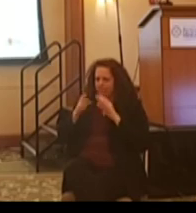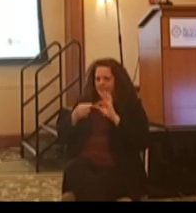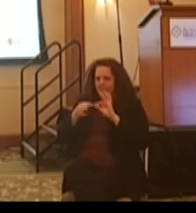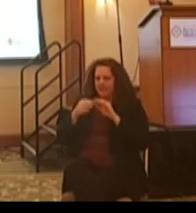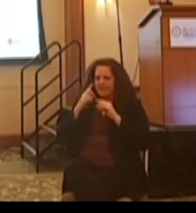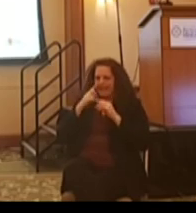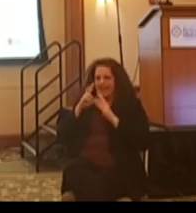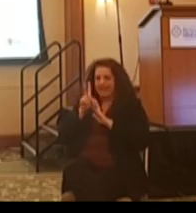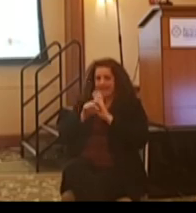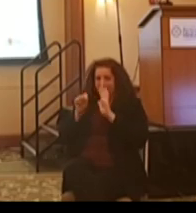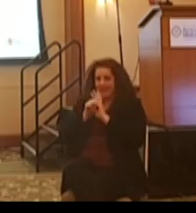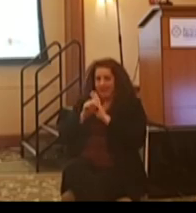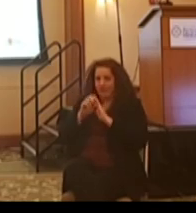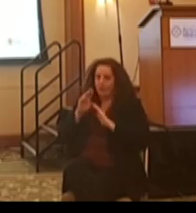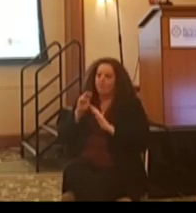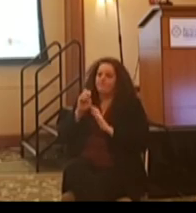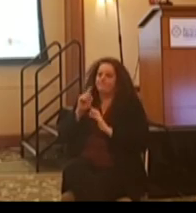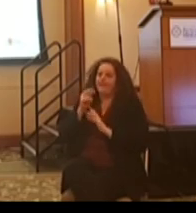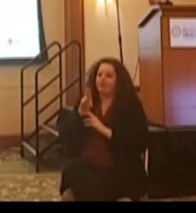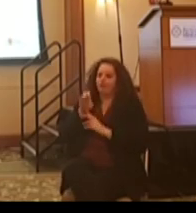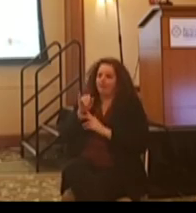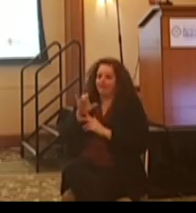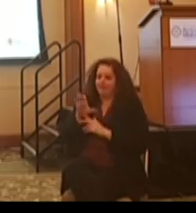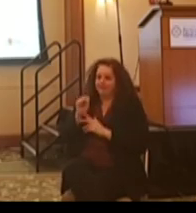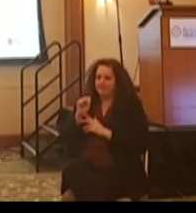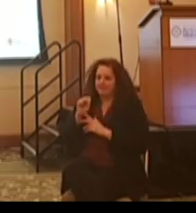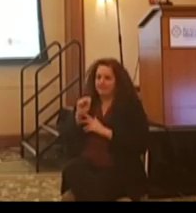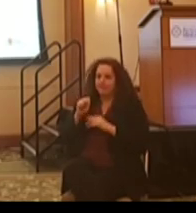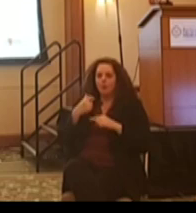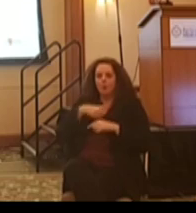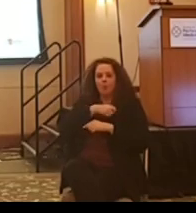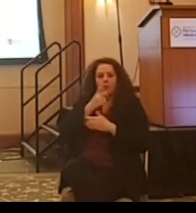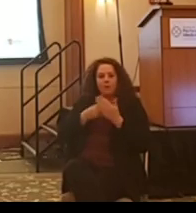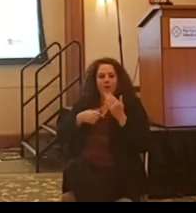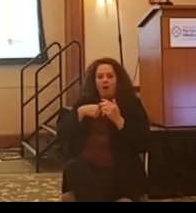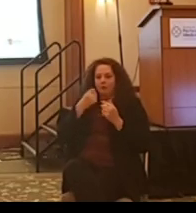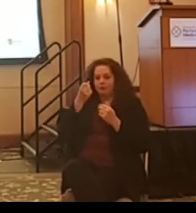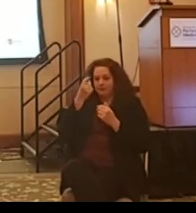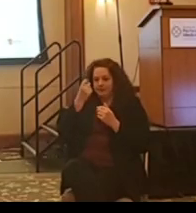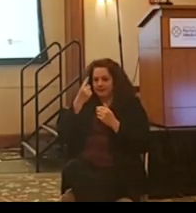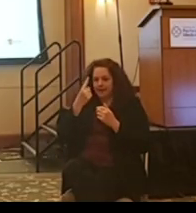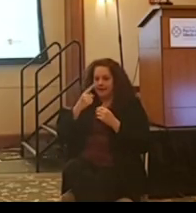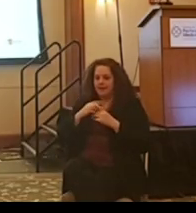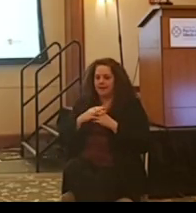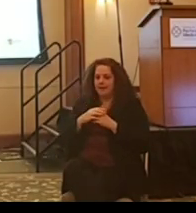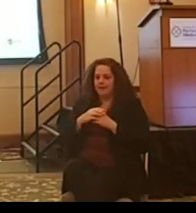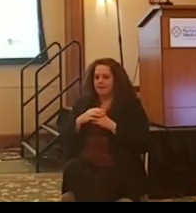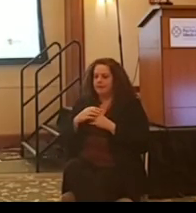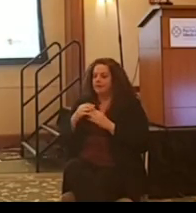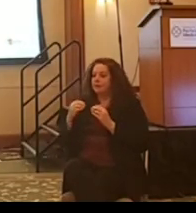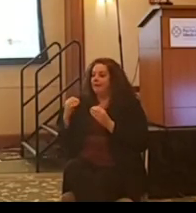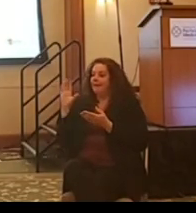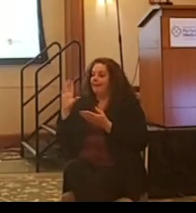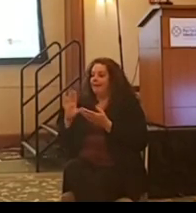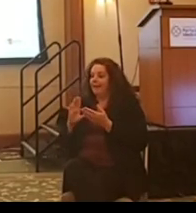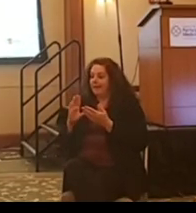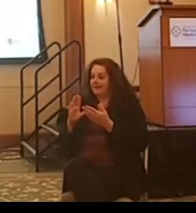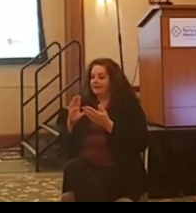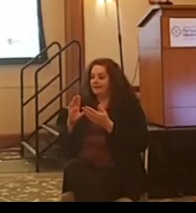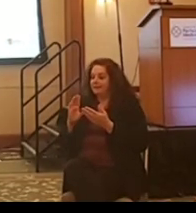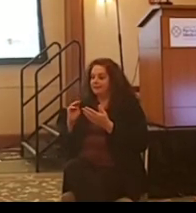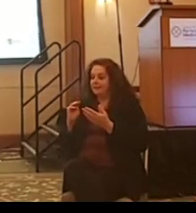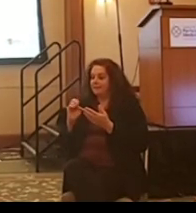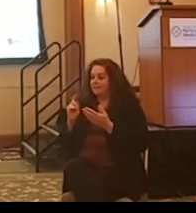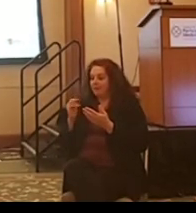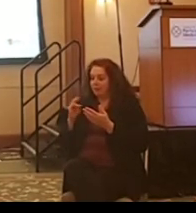that we look at to kind of understand, or maybe less metrics and more heuristics? To me, conversation is a really interesting heuristic